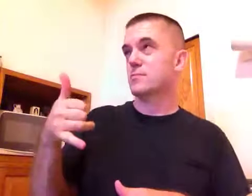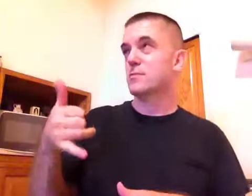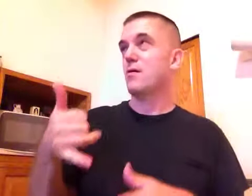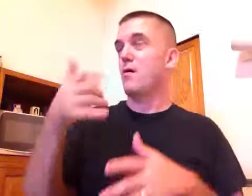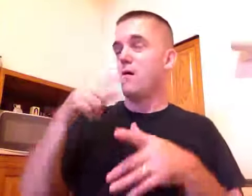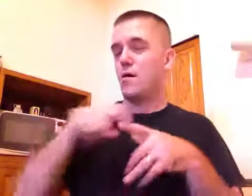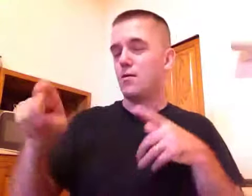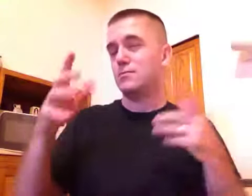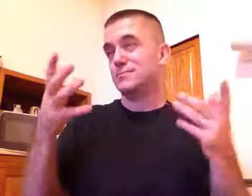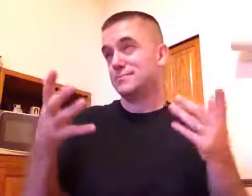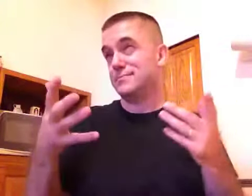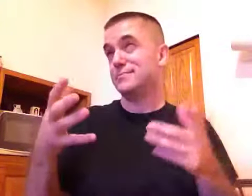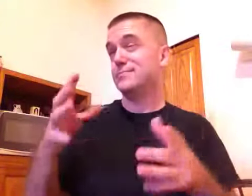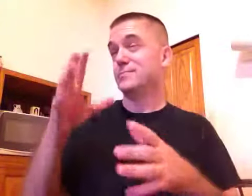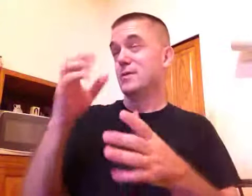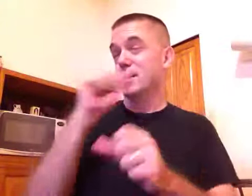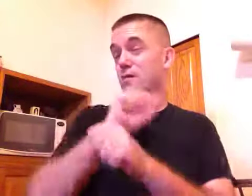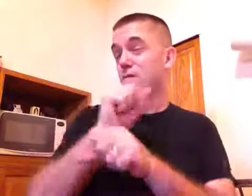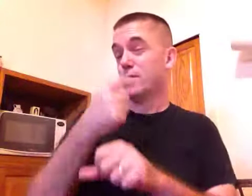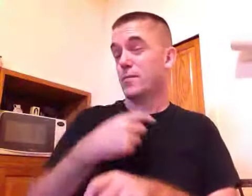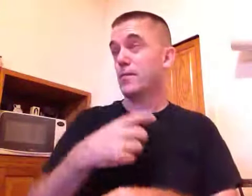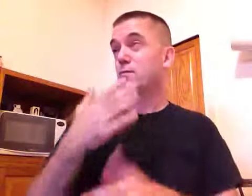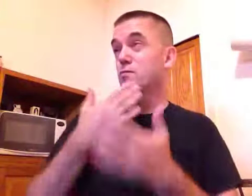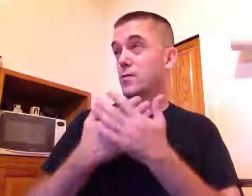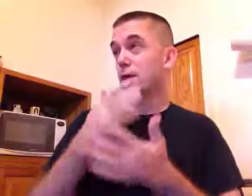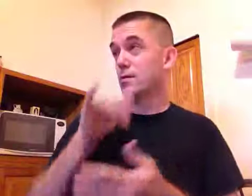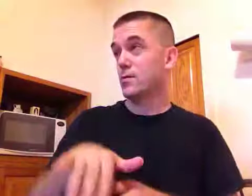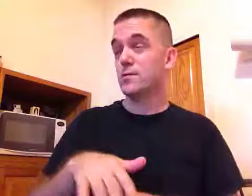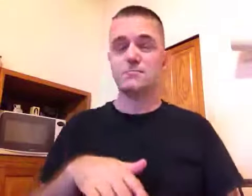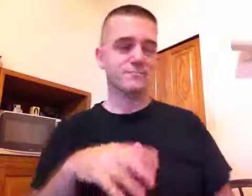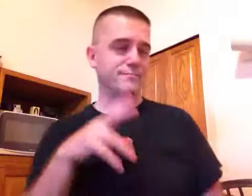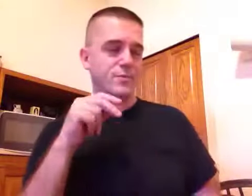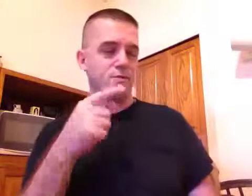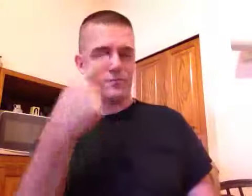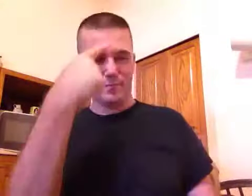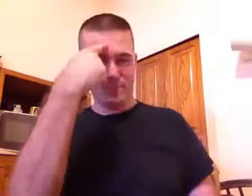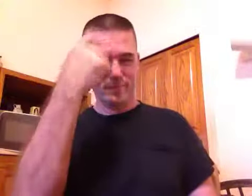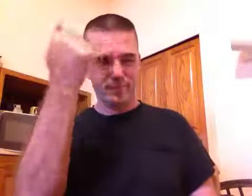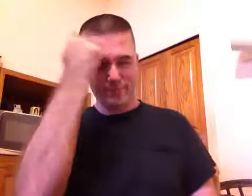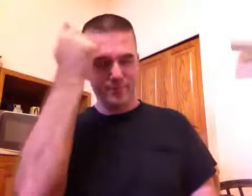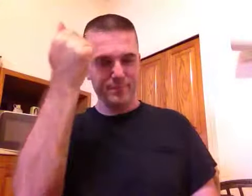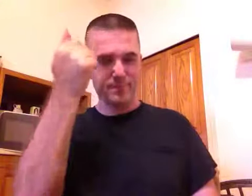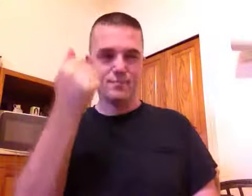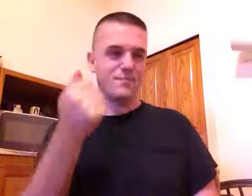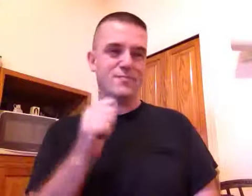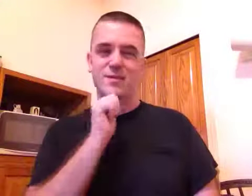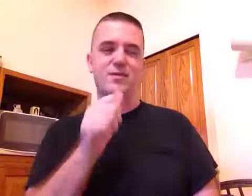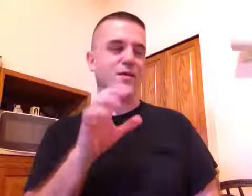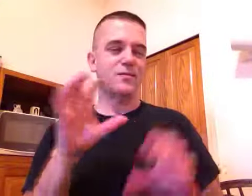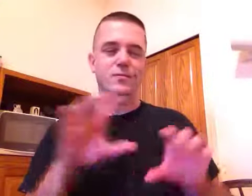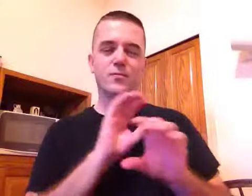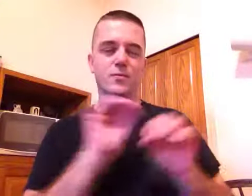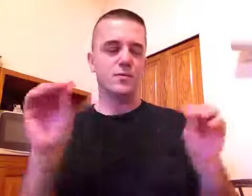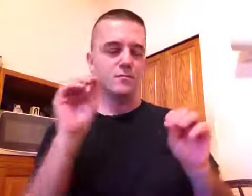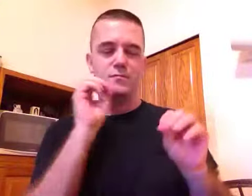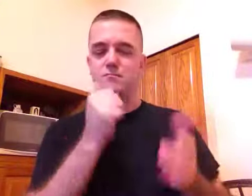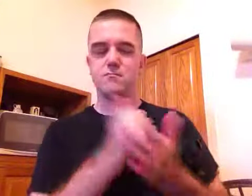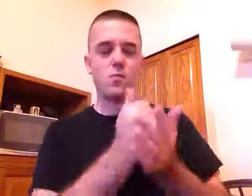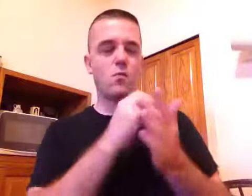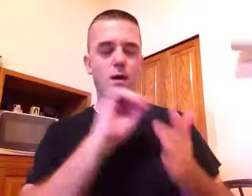Would they work with me, you think? No. No, they're brain damaged. They're not going to do anything at all.